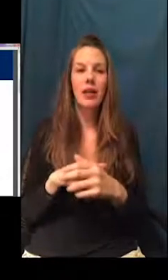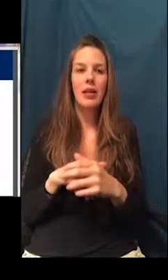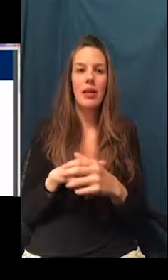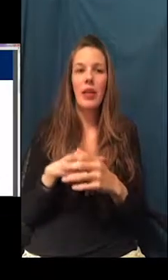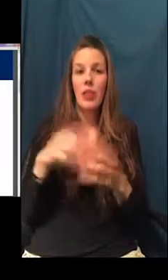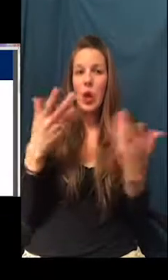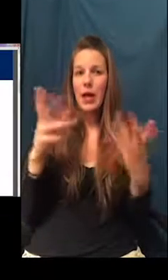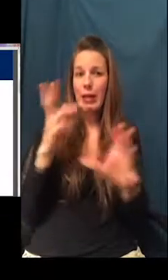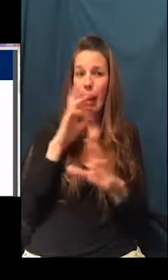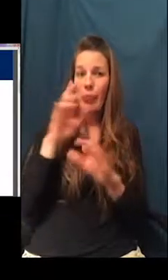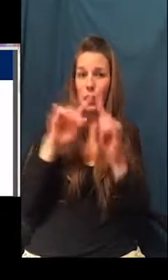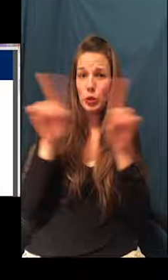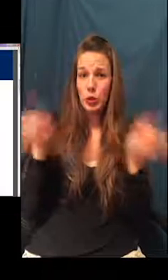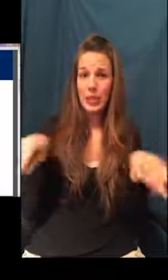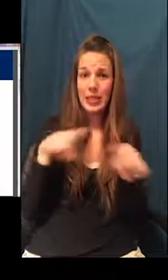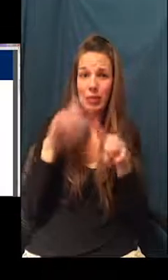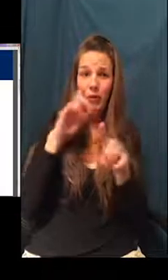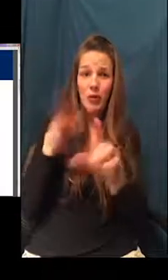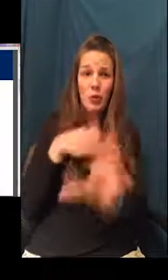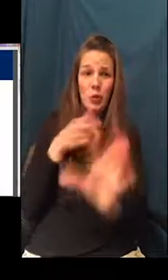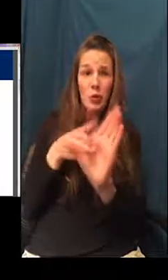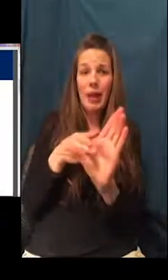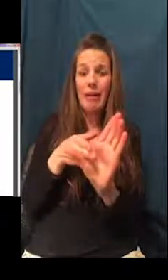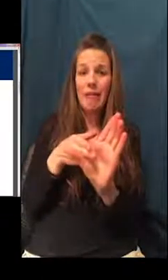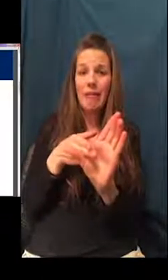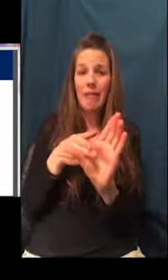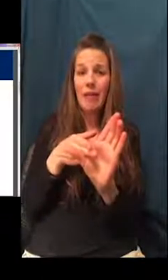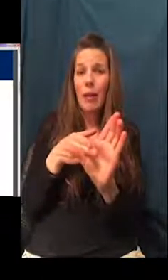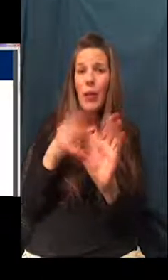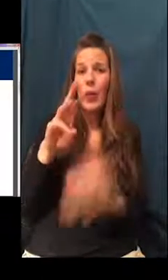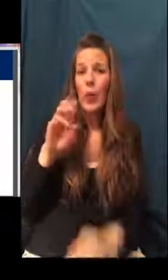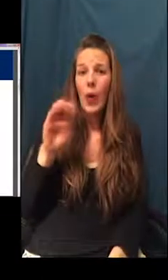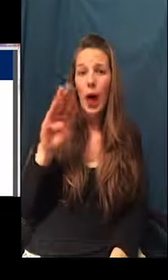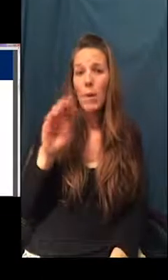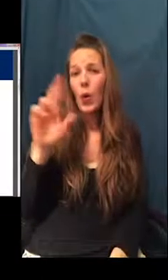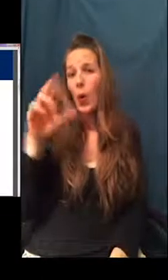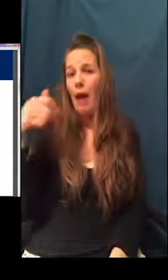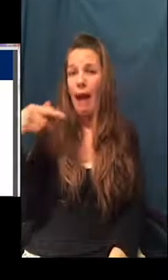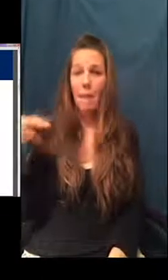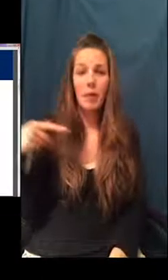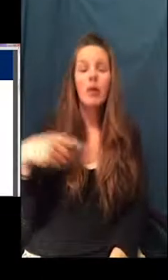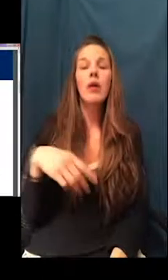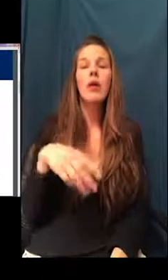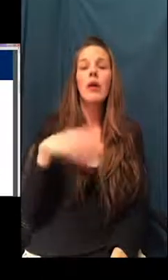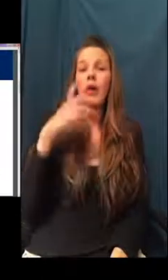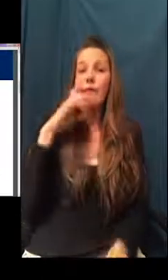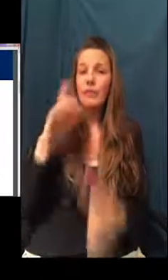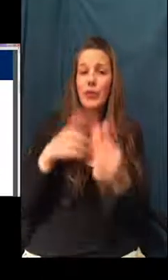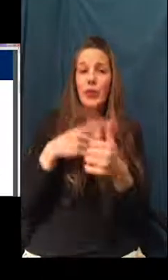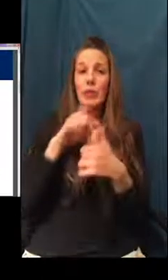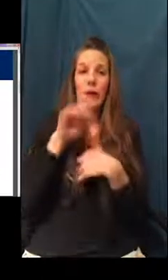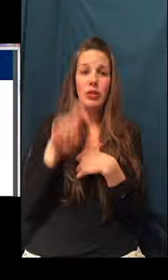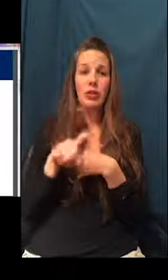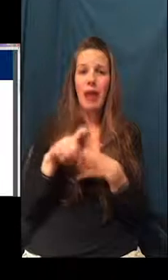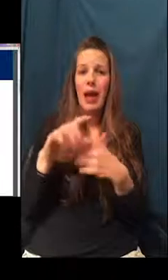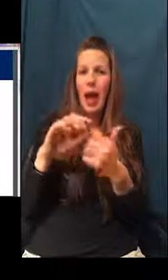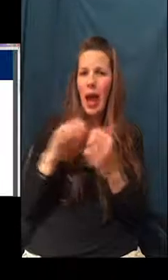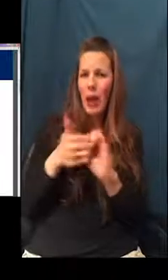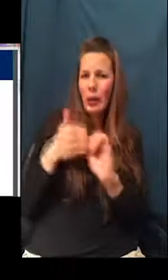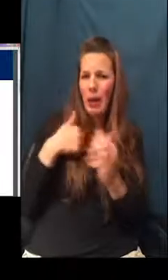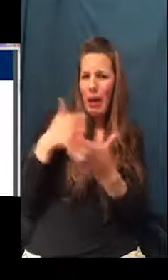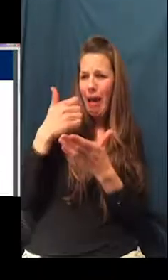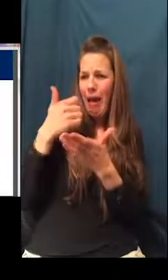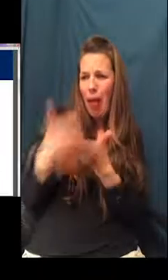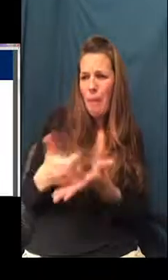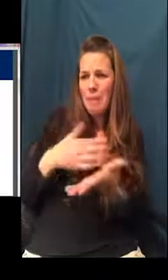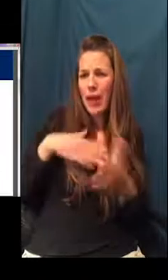are up on the screen for those of you that are joining via web or through the app. The first question is, how do I help